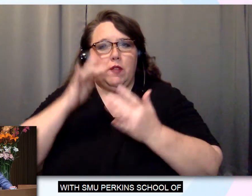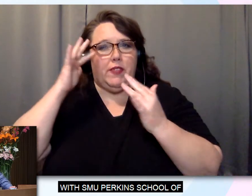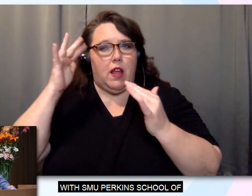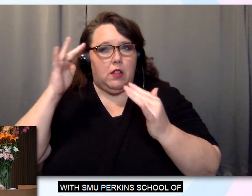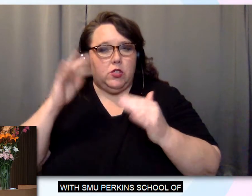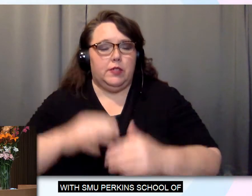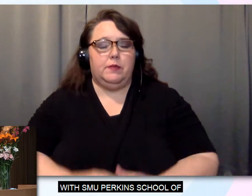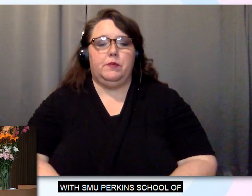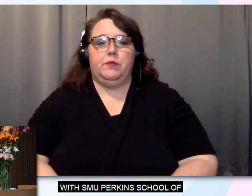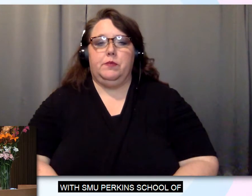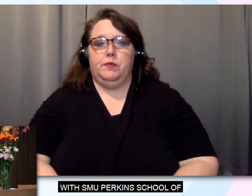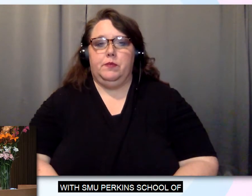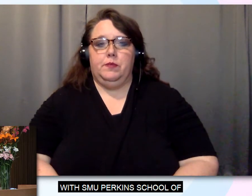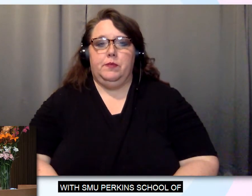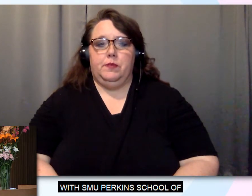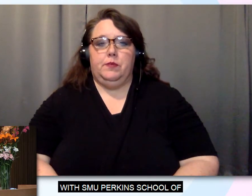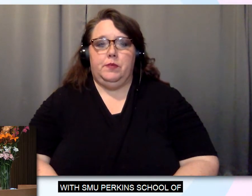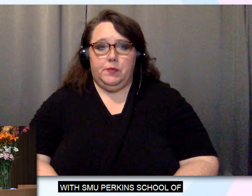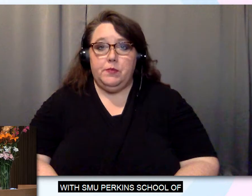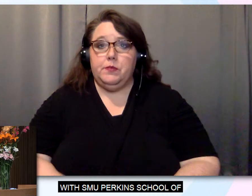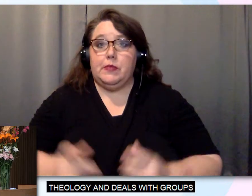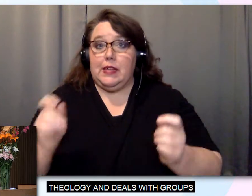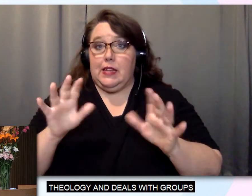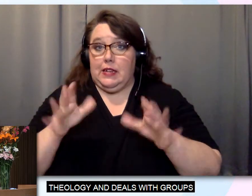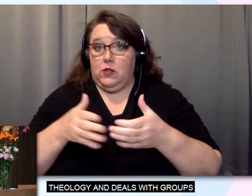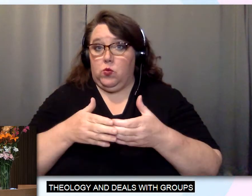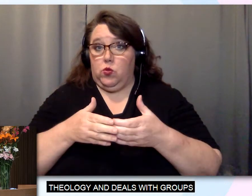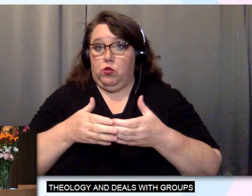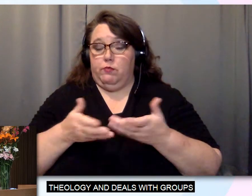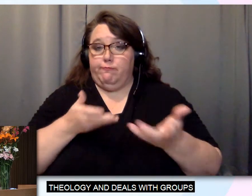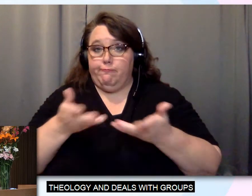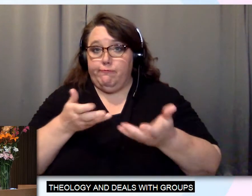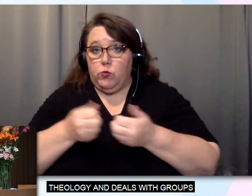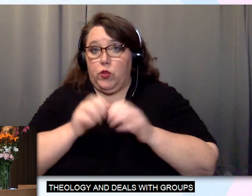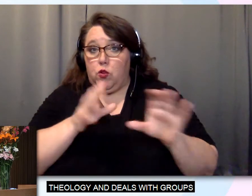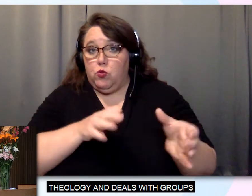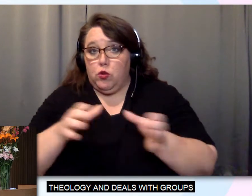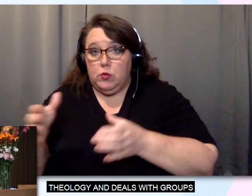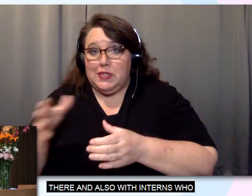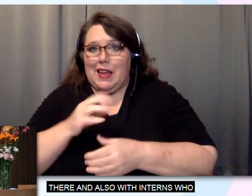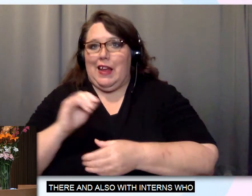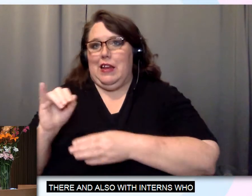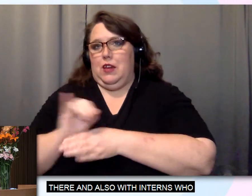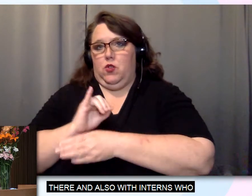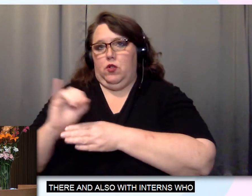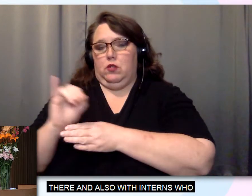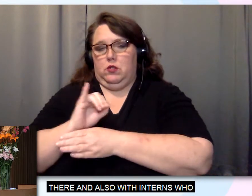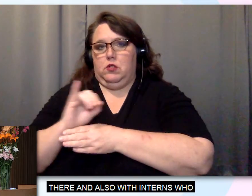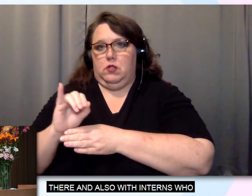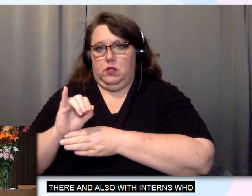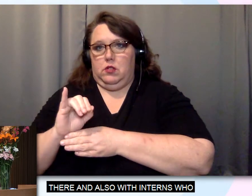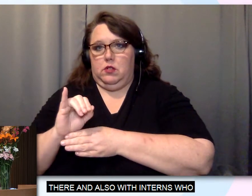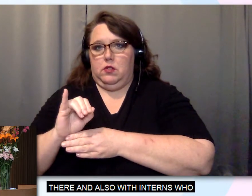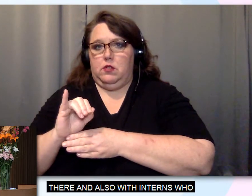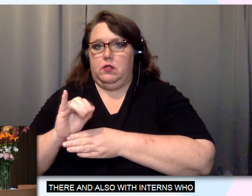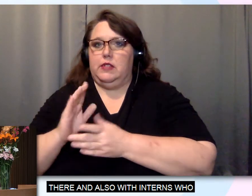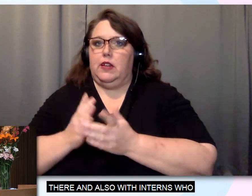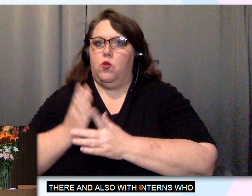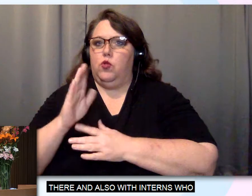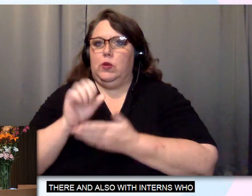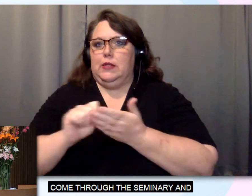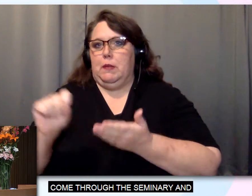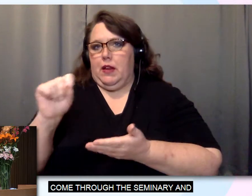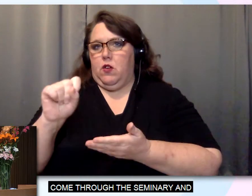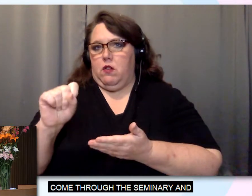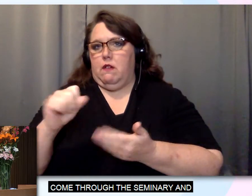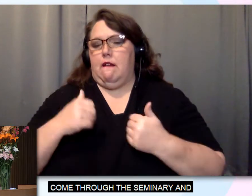Perkins School of Theology, and deals with groups there and also with interns who